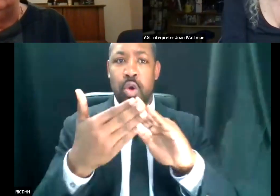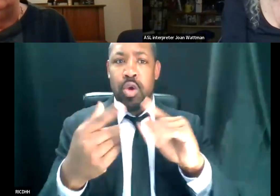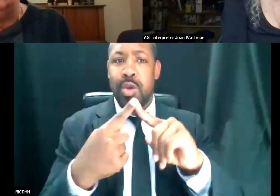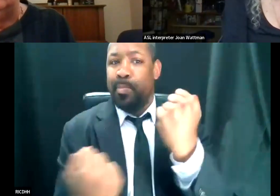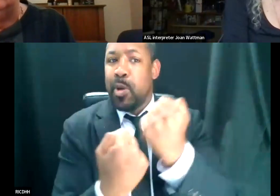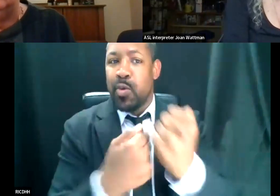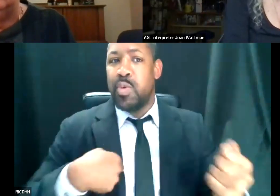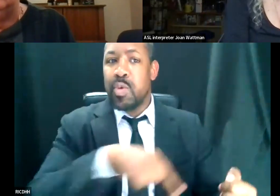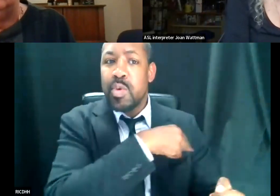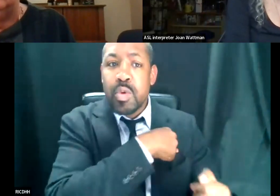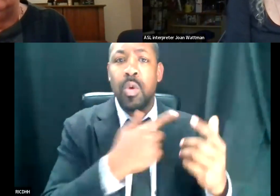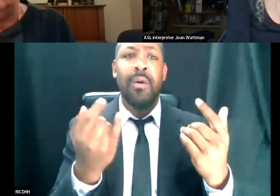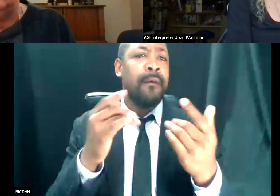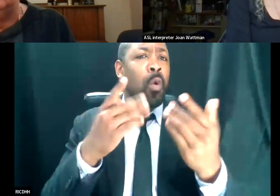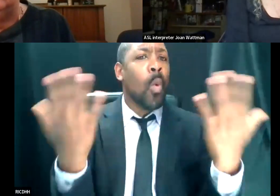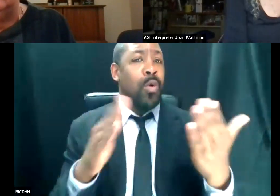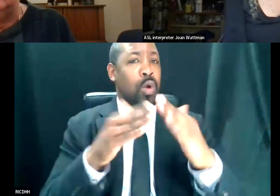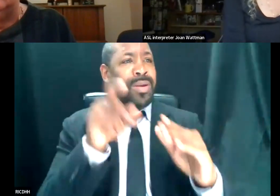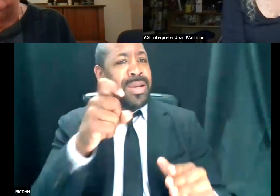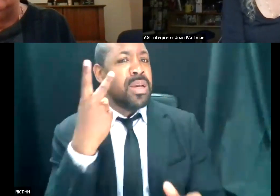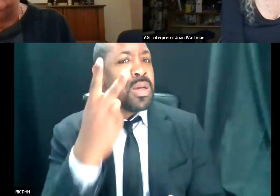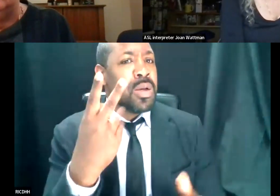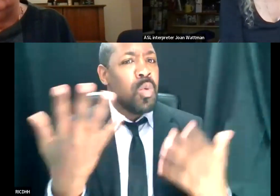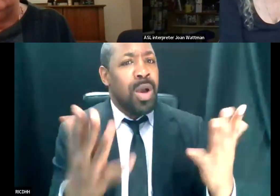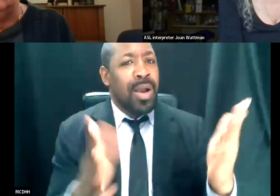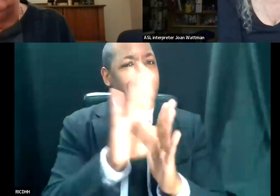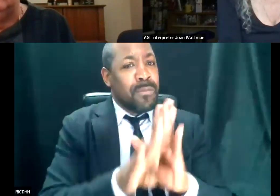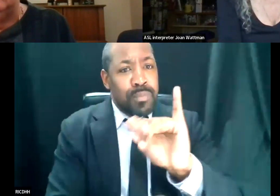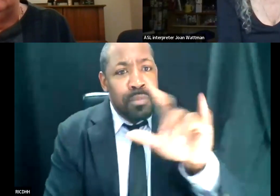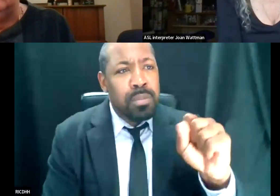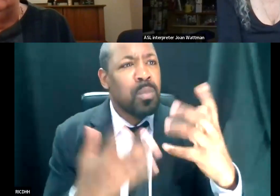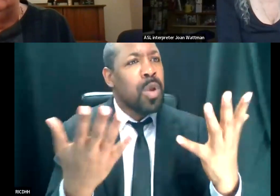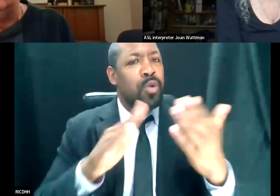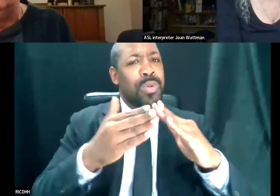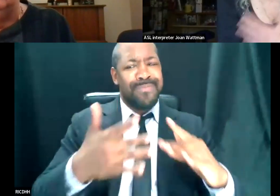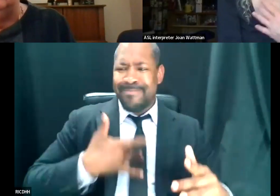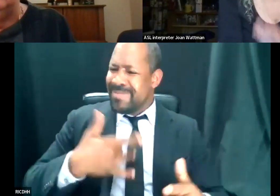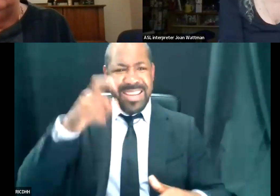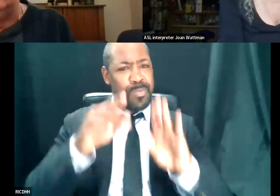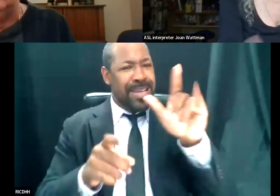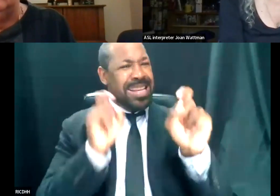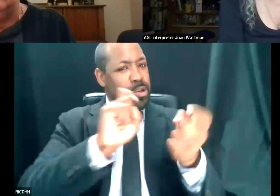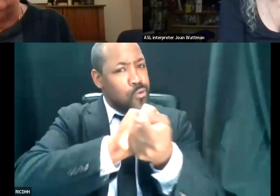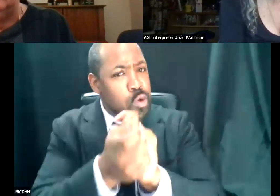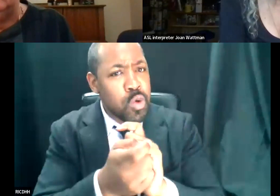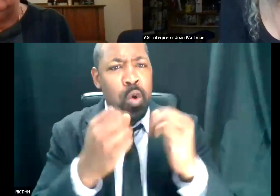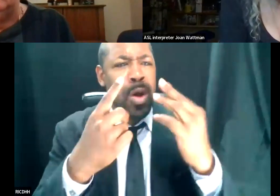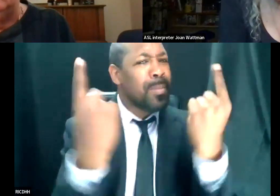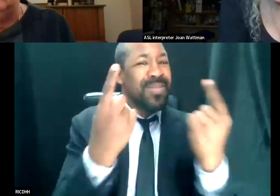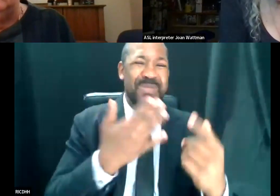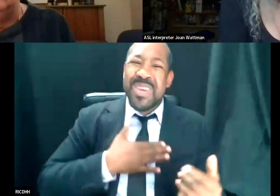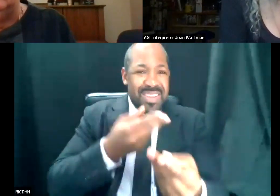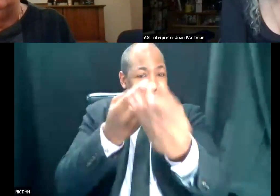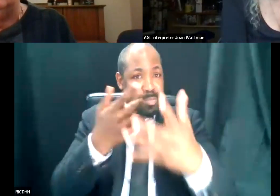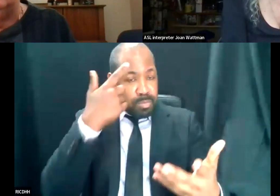get working on that. What I'm hoping is that we get some idea from the community of what the